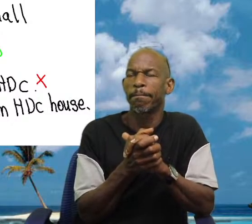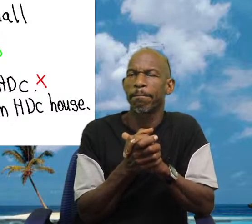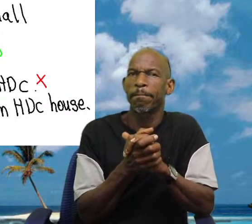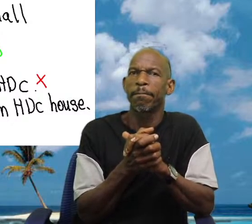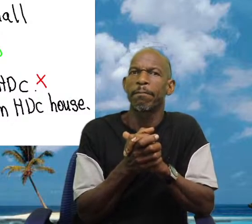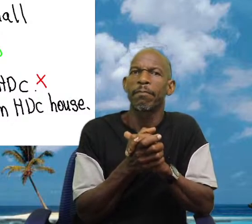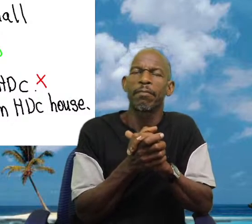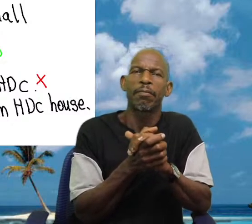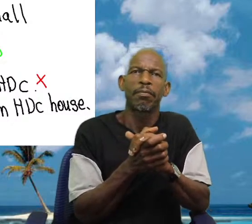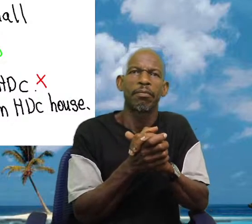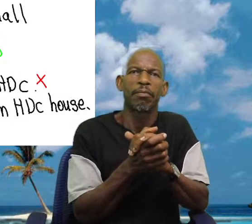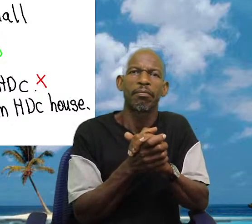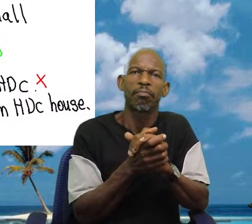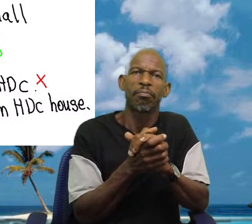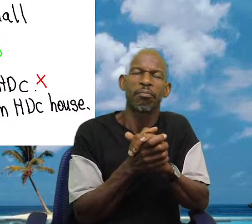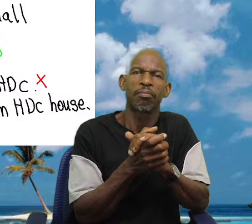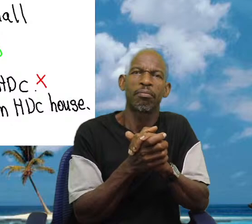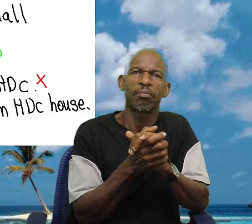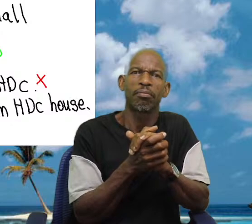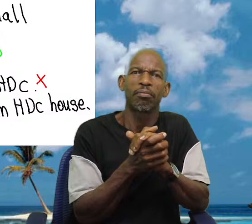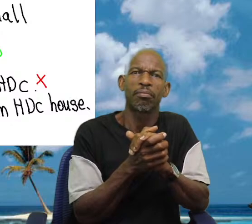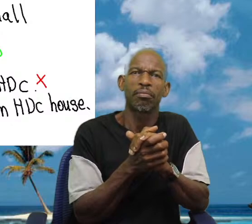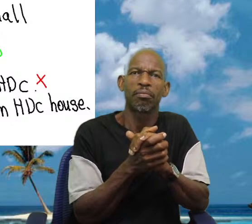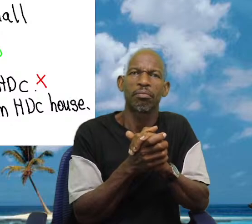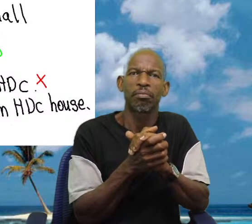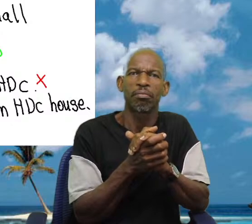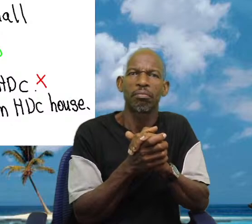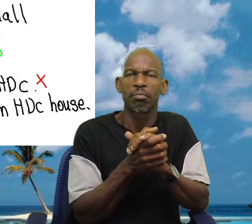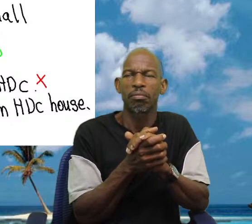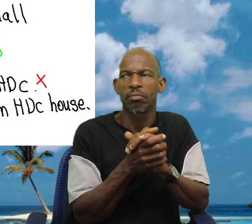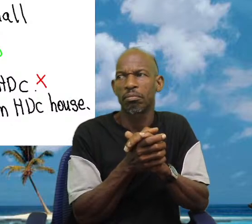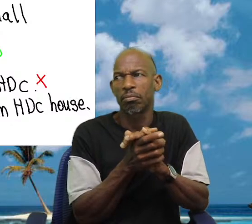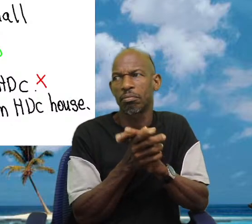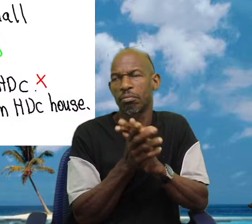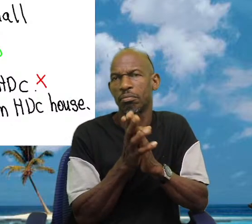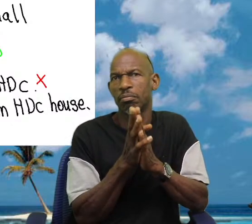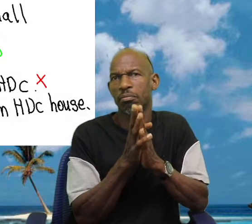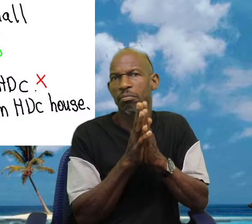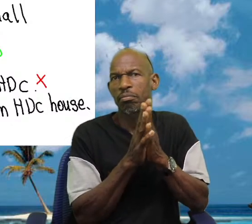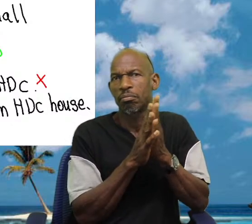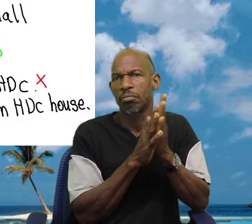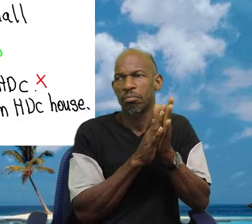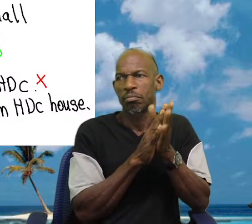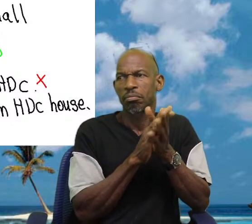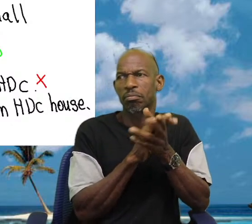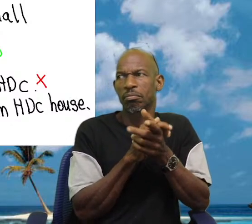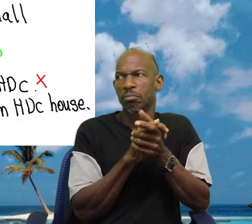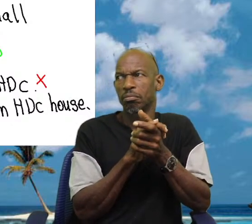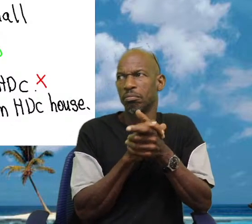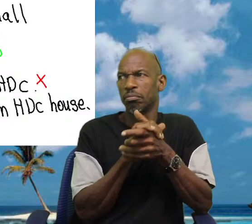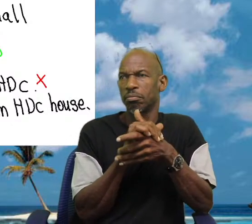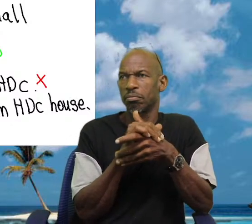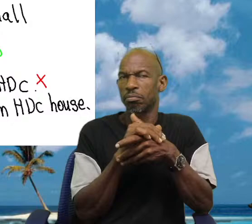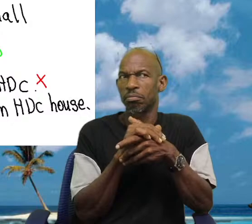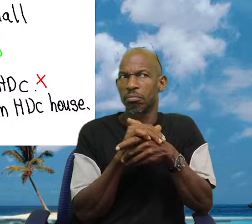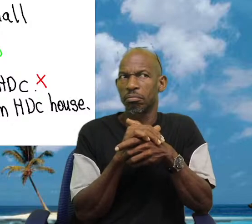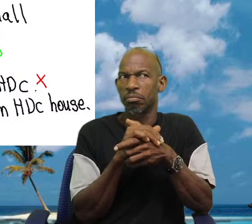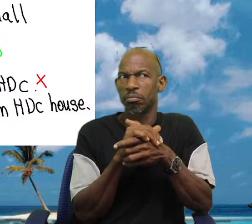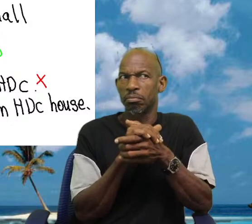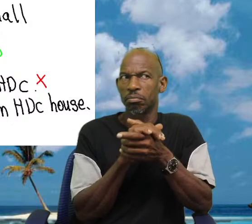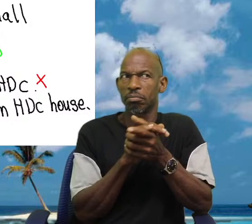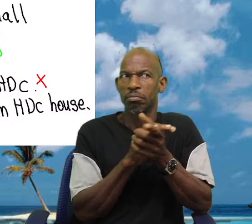place. I cannot use it as an adjective and use it after the noun. I cannot use it. I have to